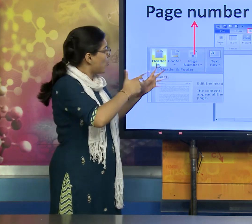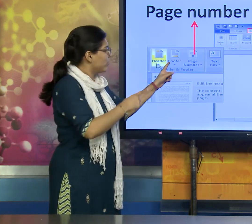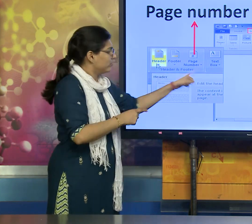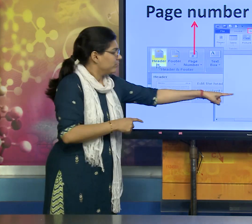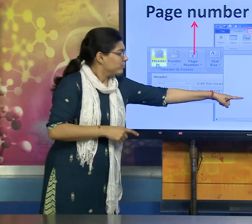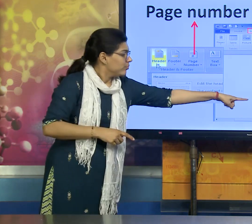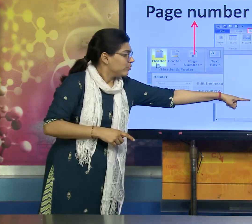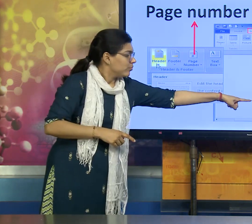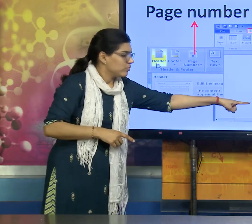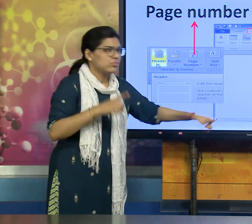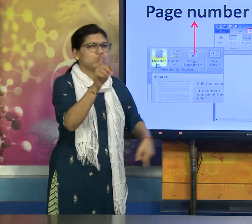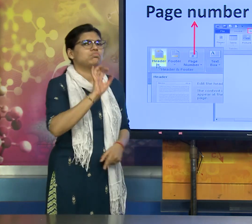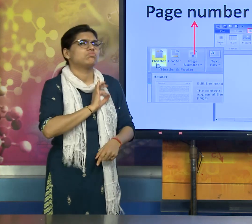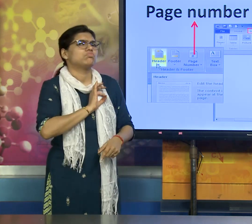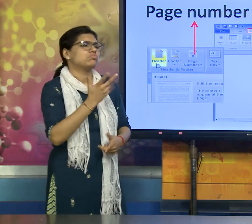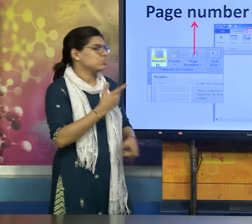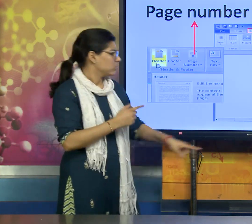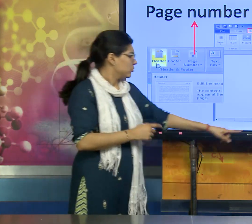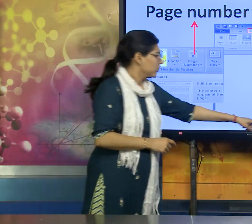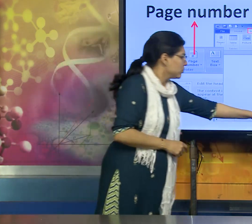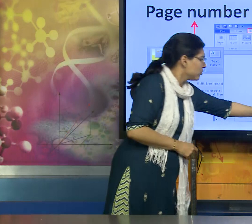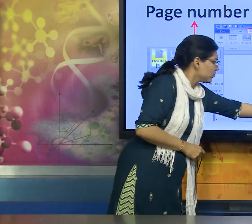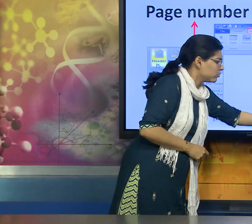is important to mark the page number